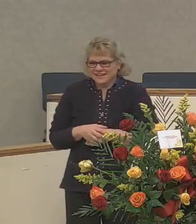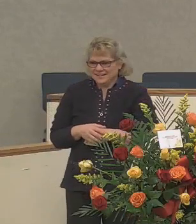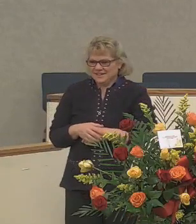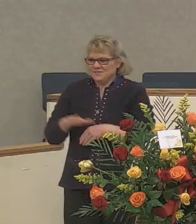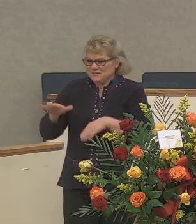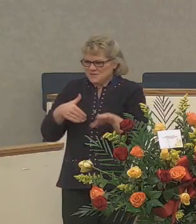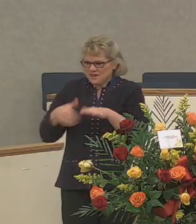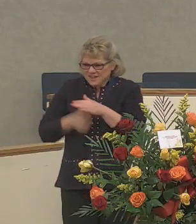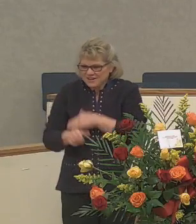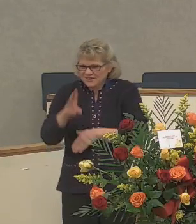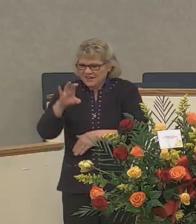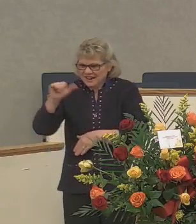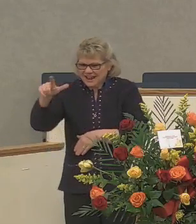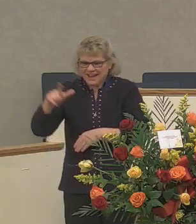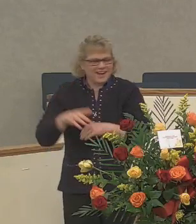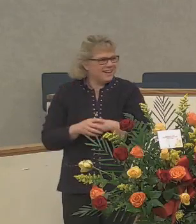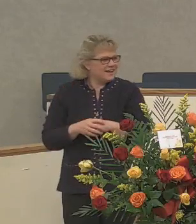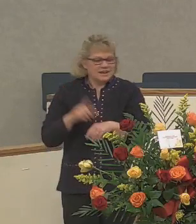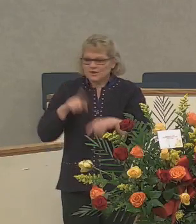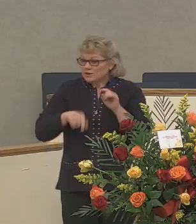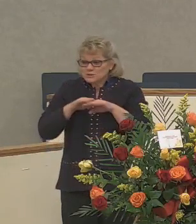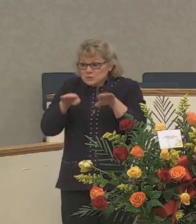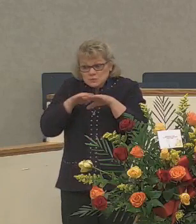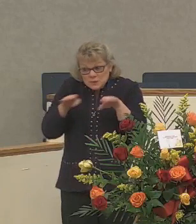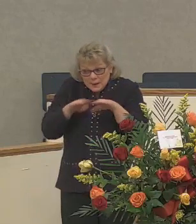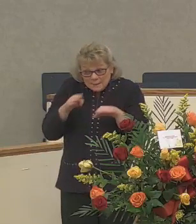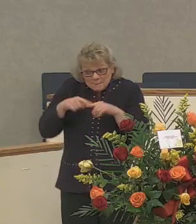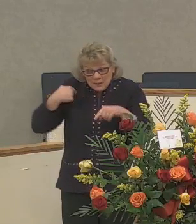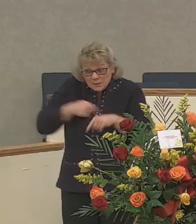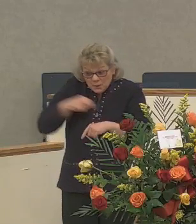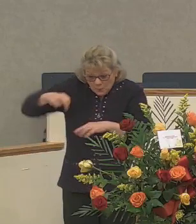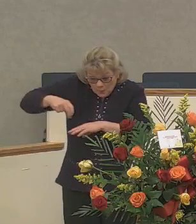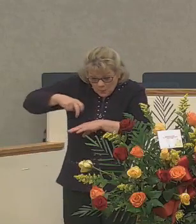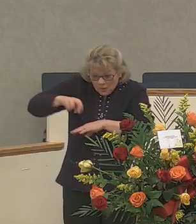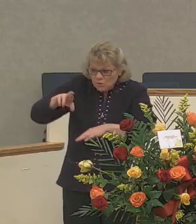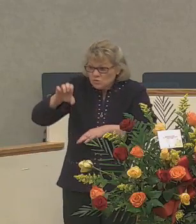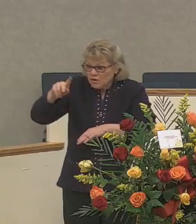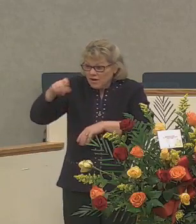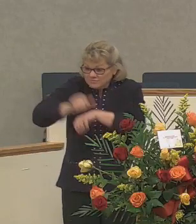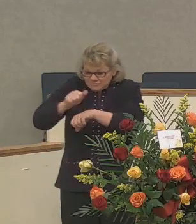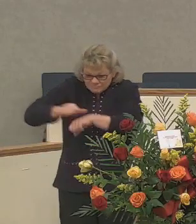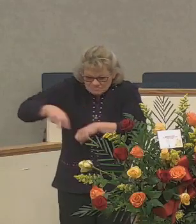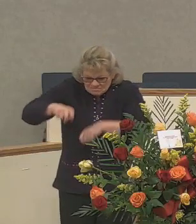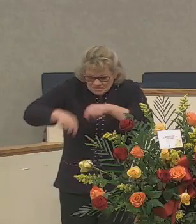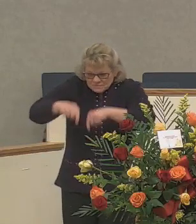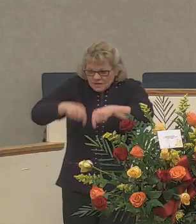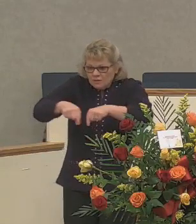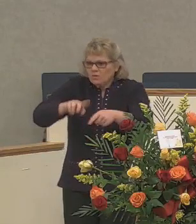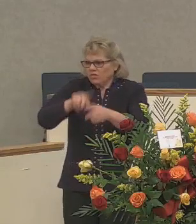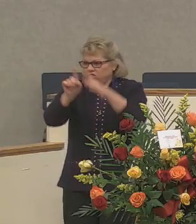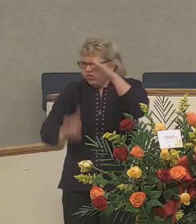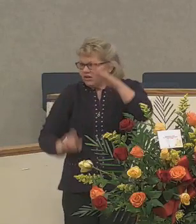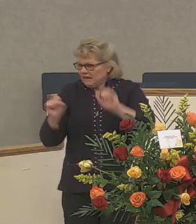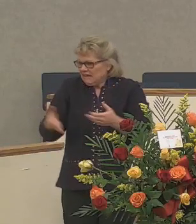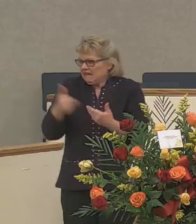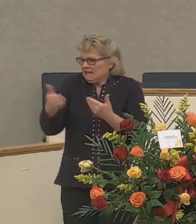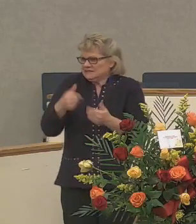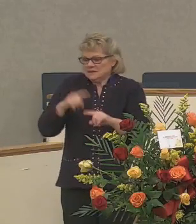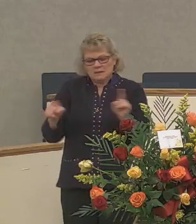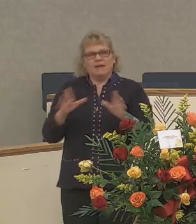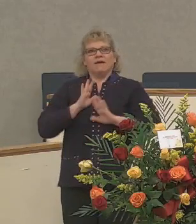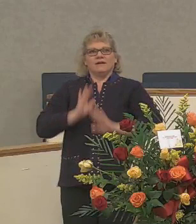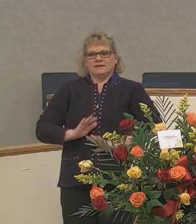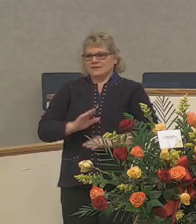on the canal. We couldn't swim, but we walked across the locks, and the canal was always full. We would have drowned. God had